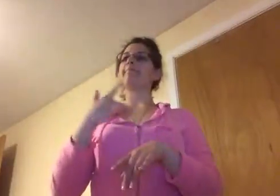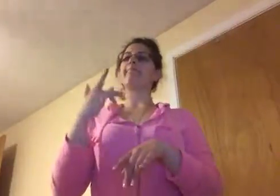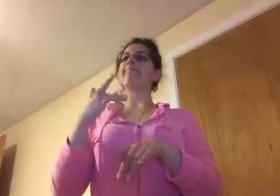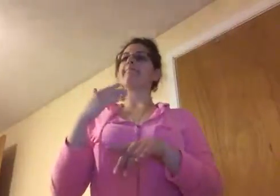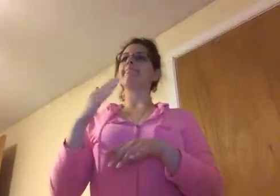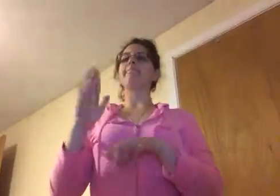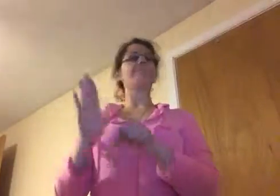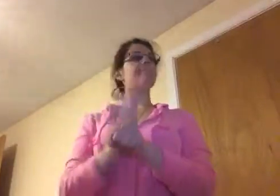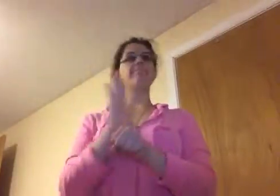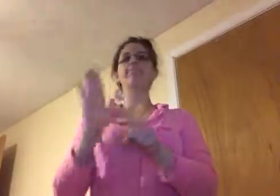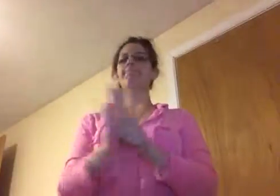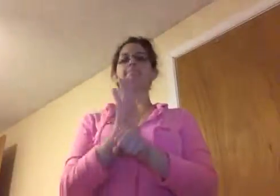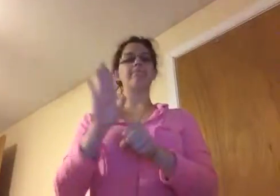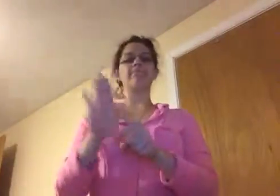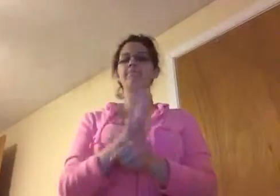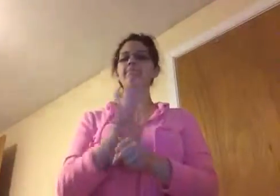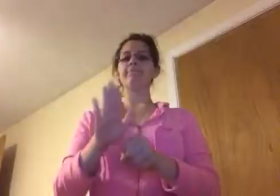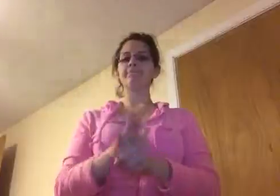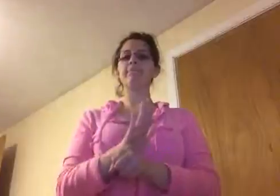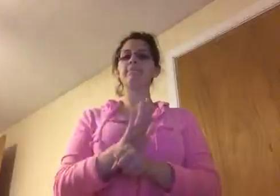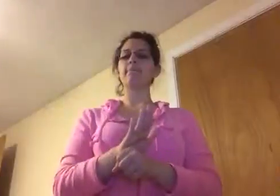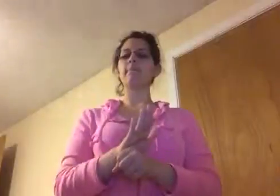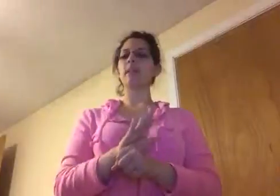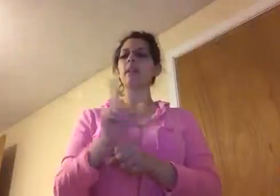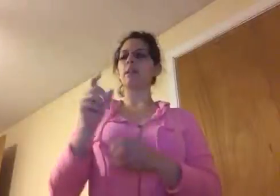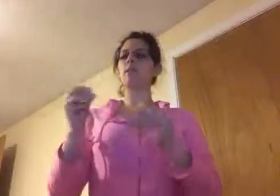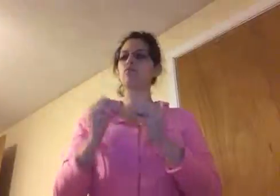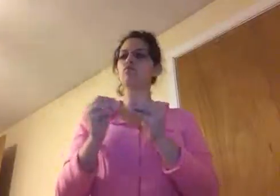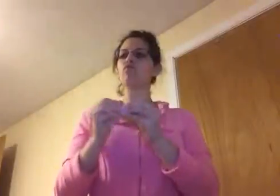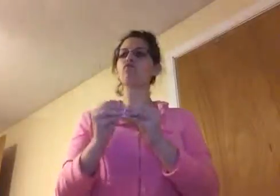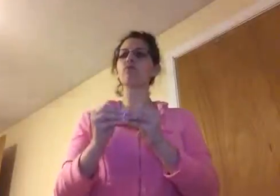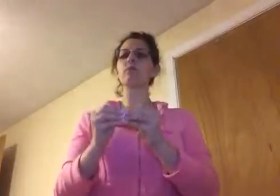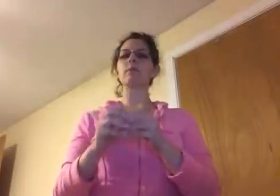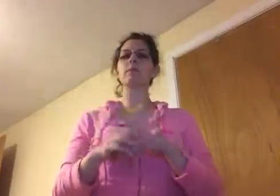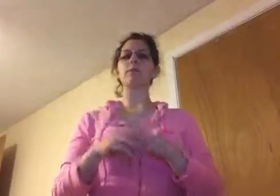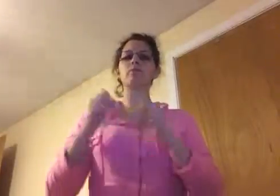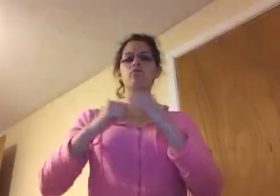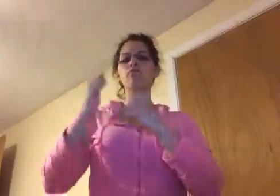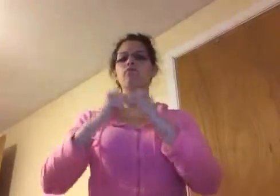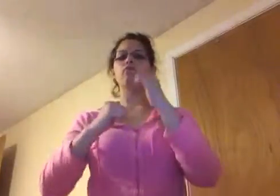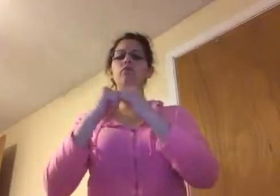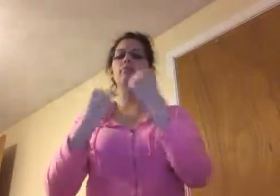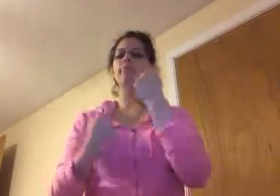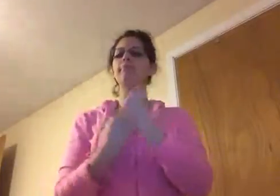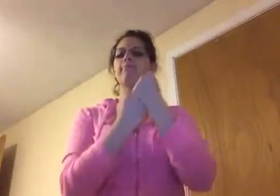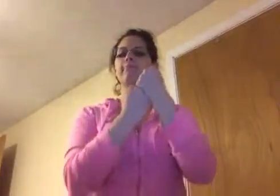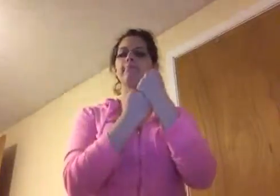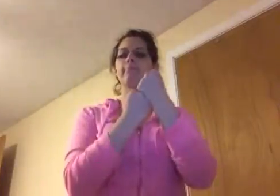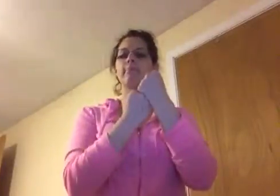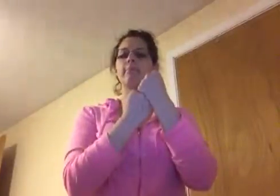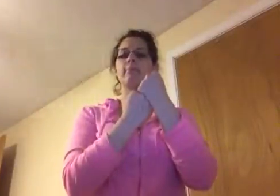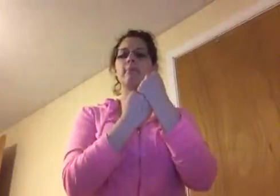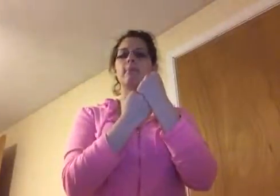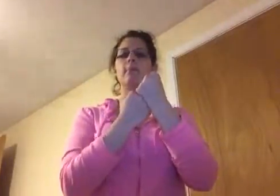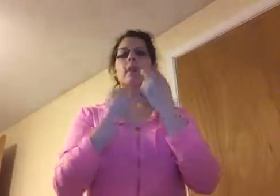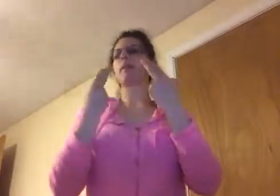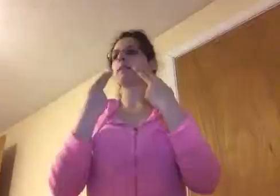the institution and the structure of the Catholic Church, which they felt was unholy and corrupt. So you have a group of people known